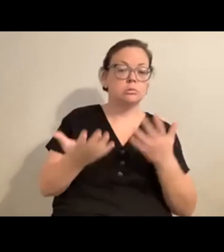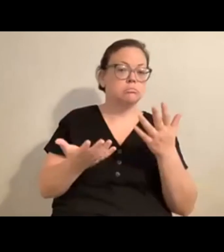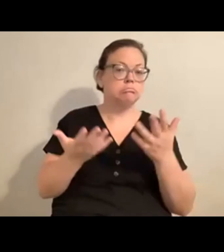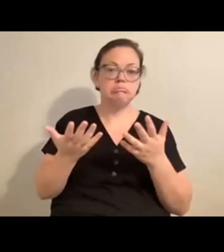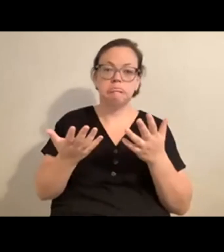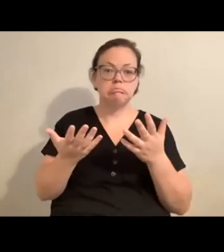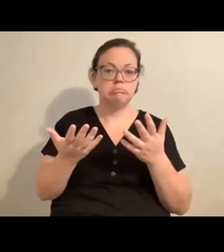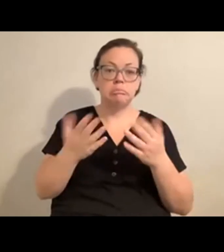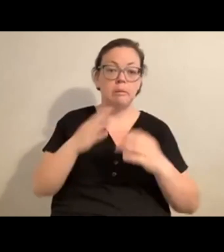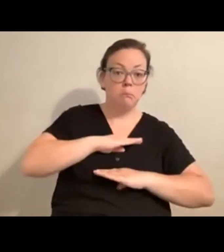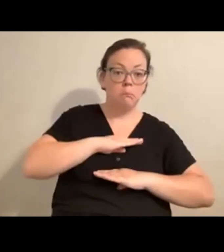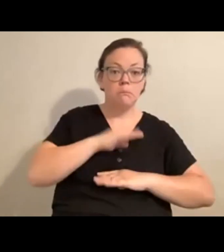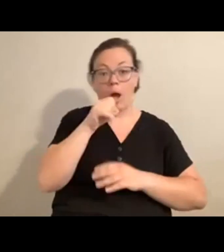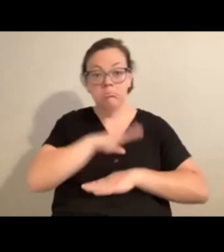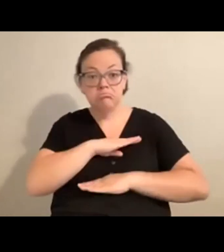Fulfilled, unfulfilled?